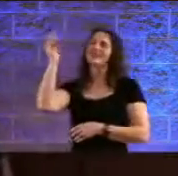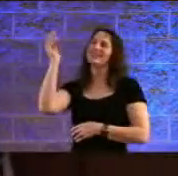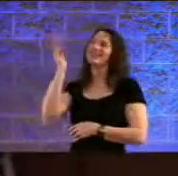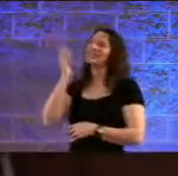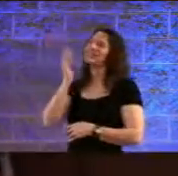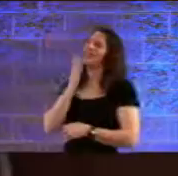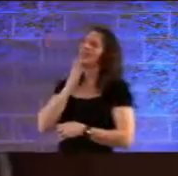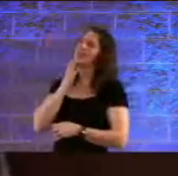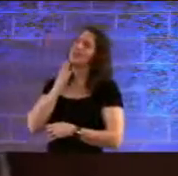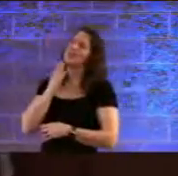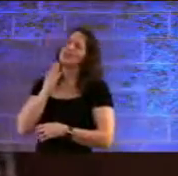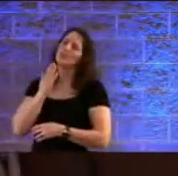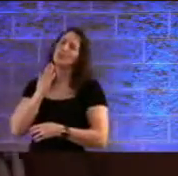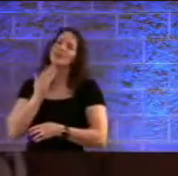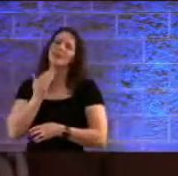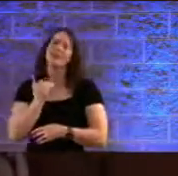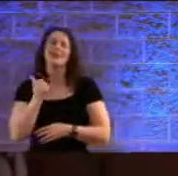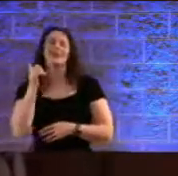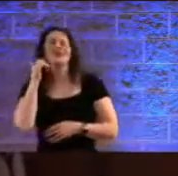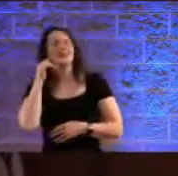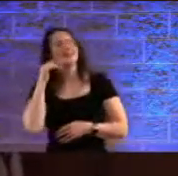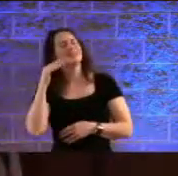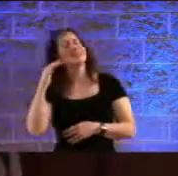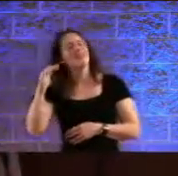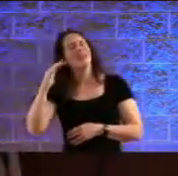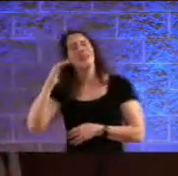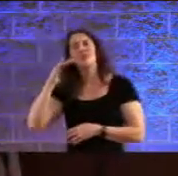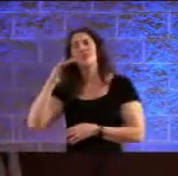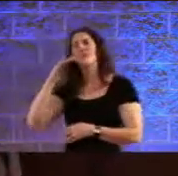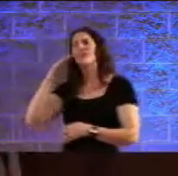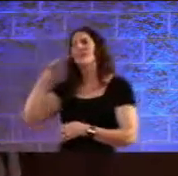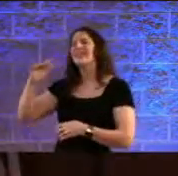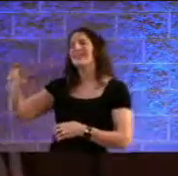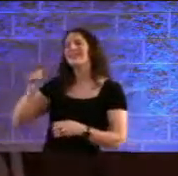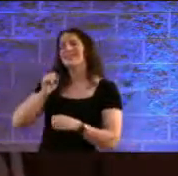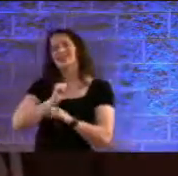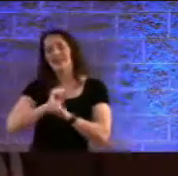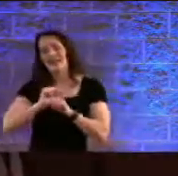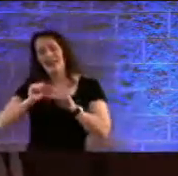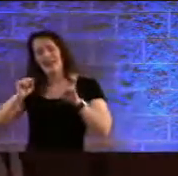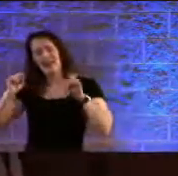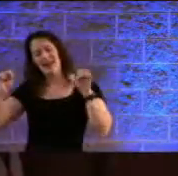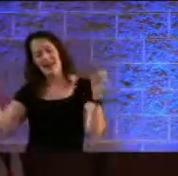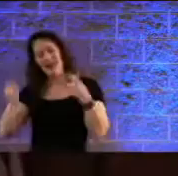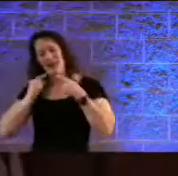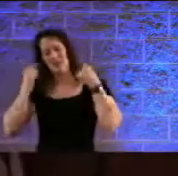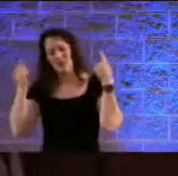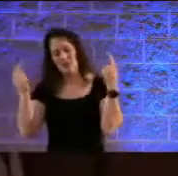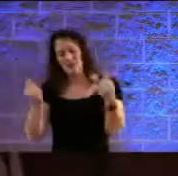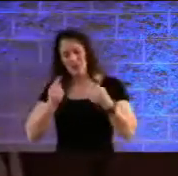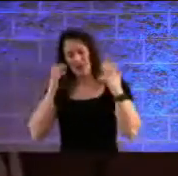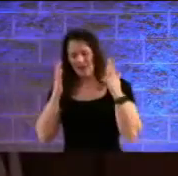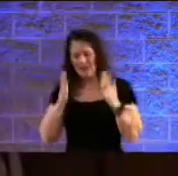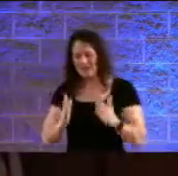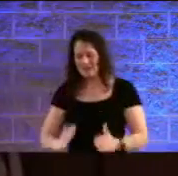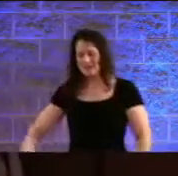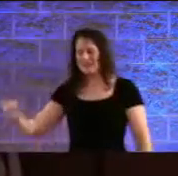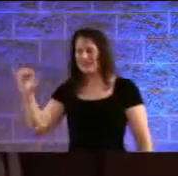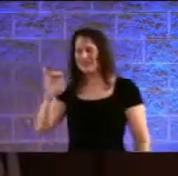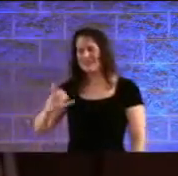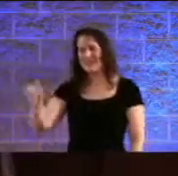Amazing grace, how sweet the sound that saved